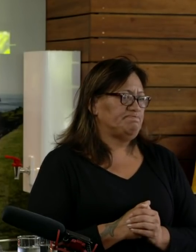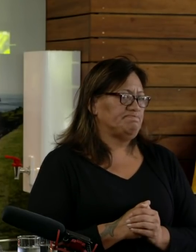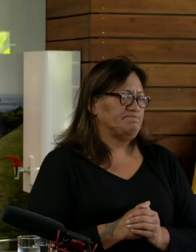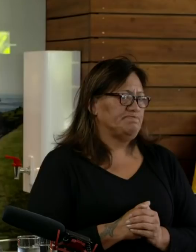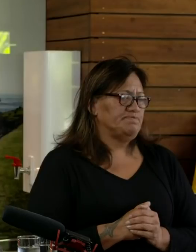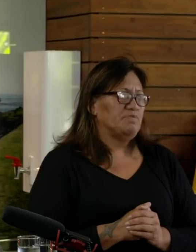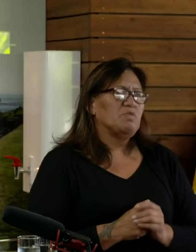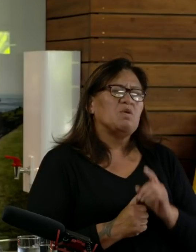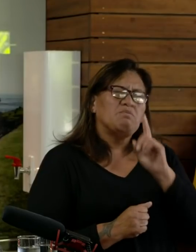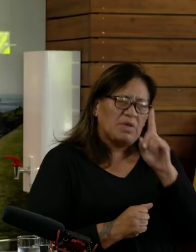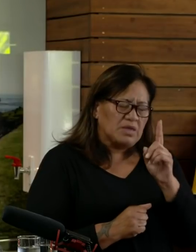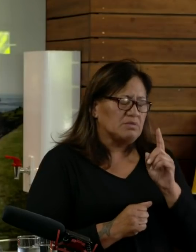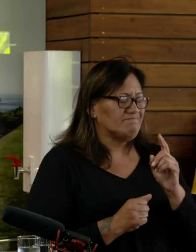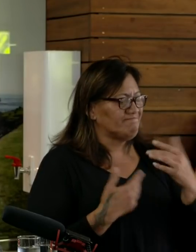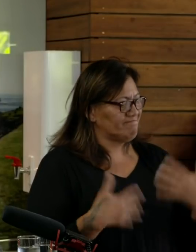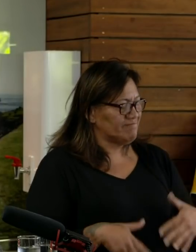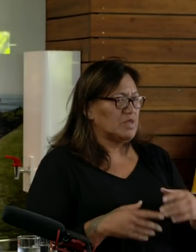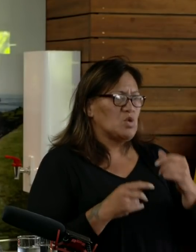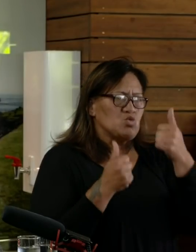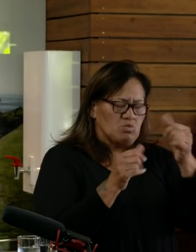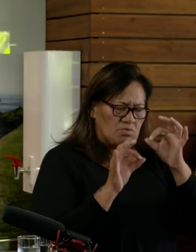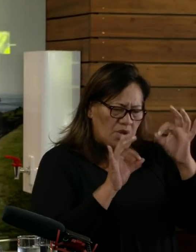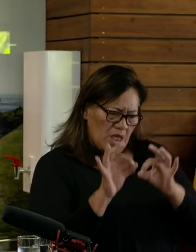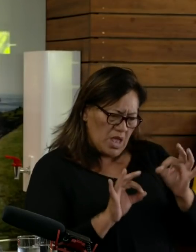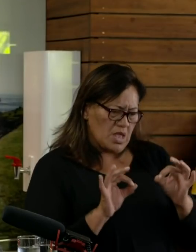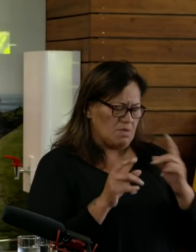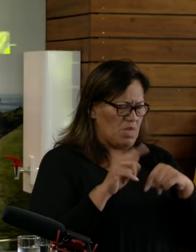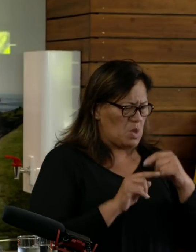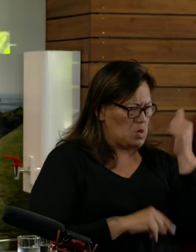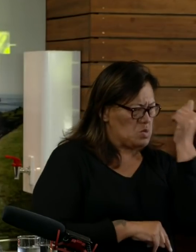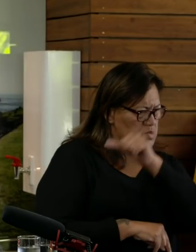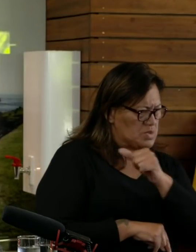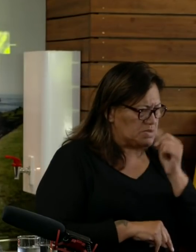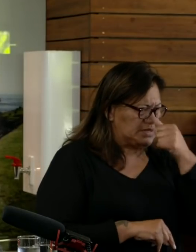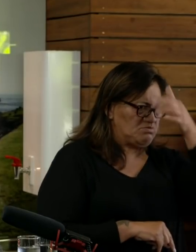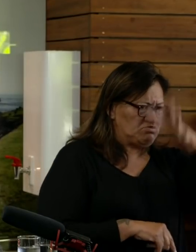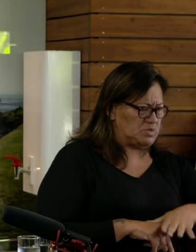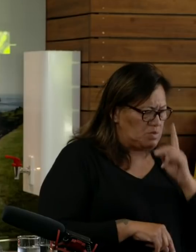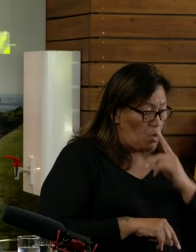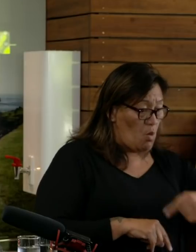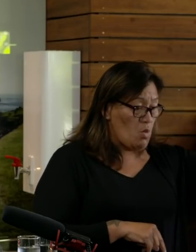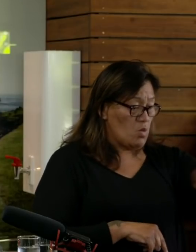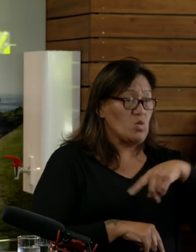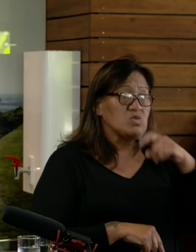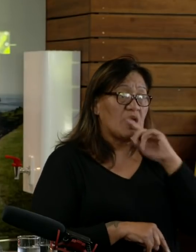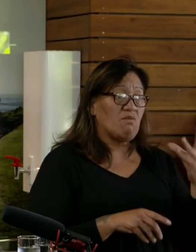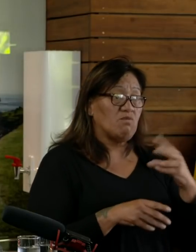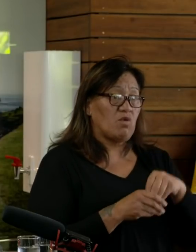And thanks to the sound planning and the expertise of all staff involved,